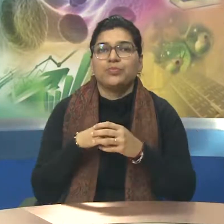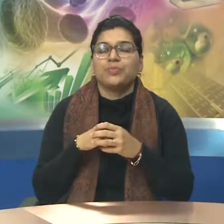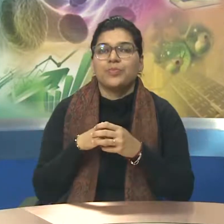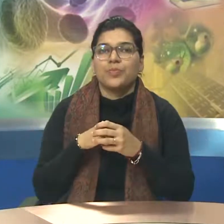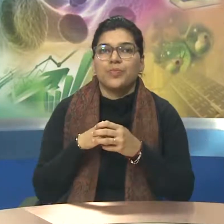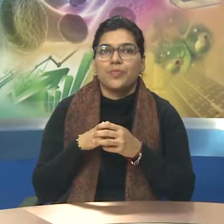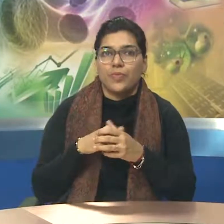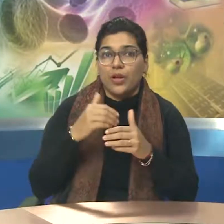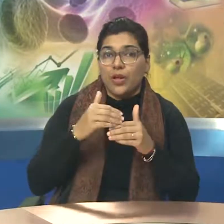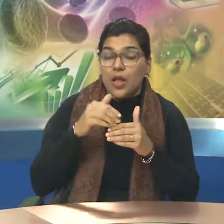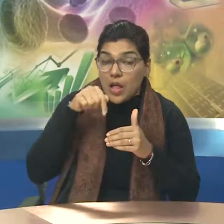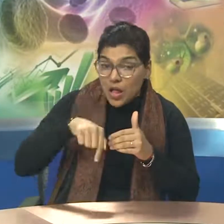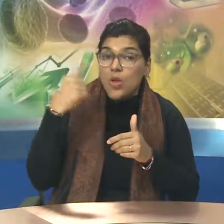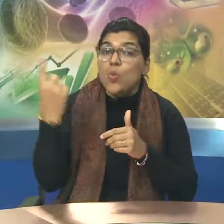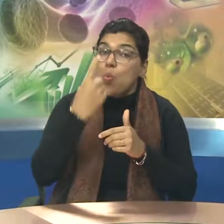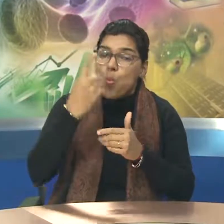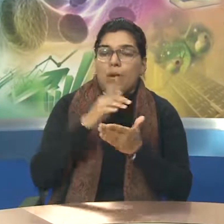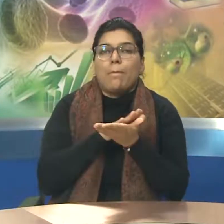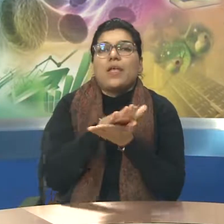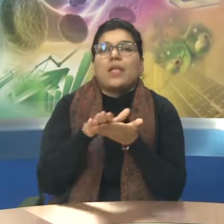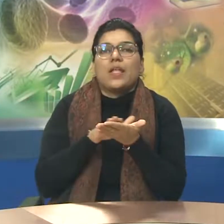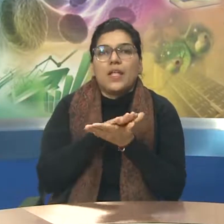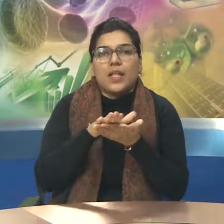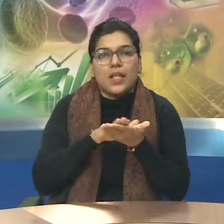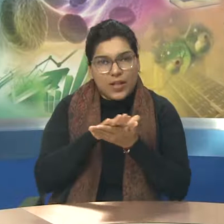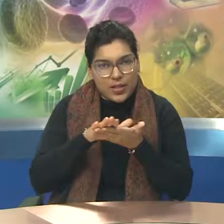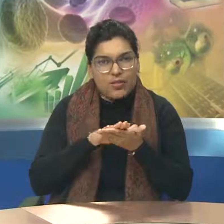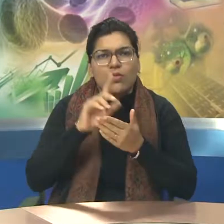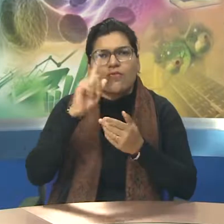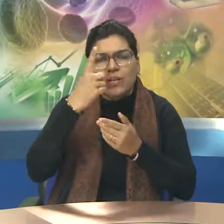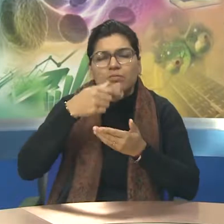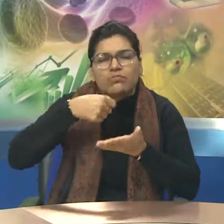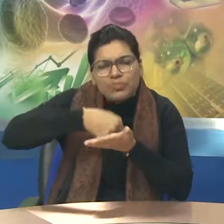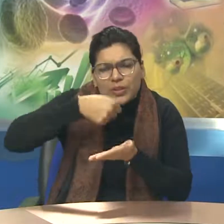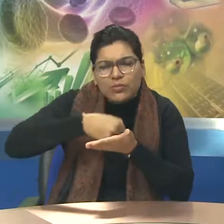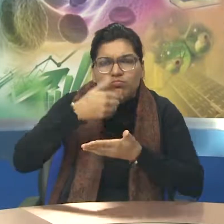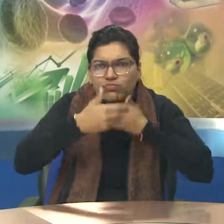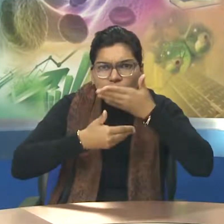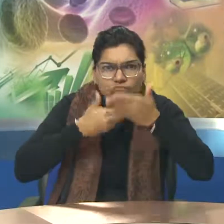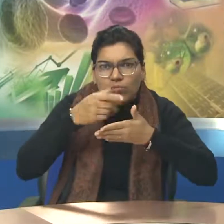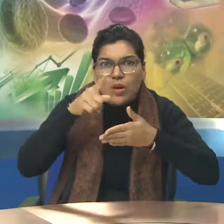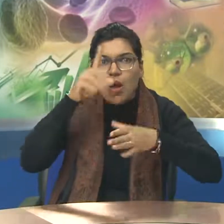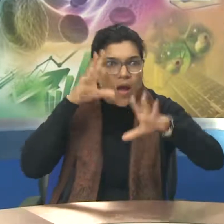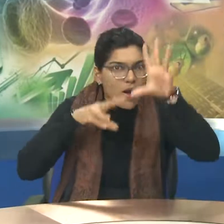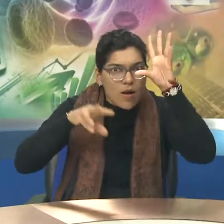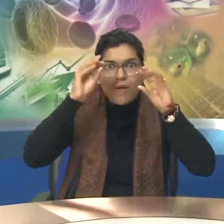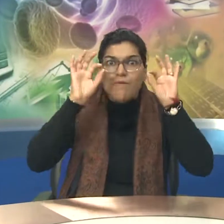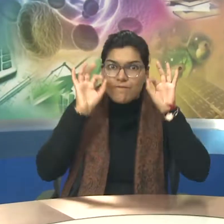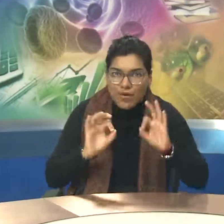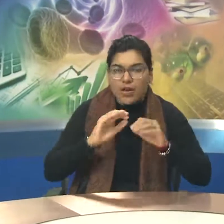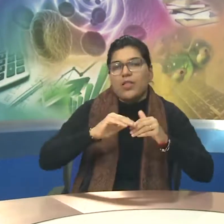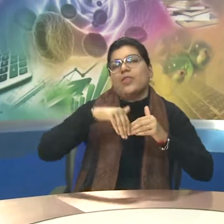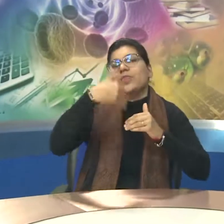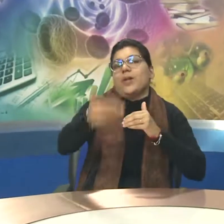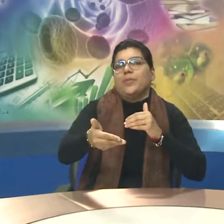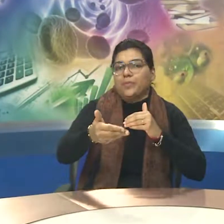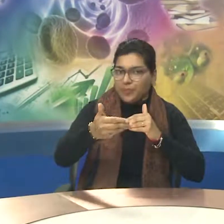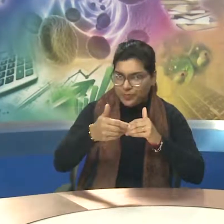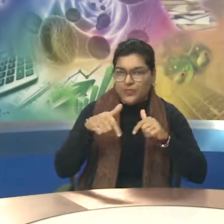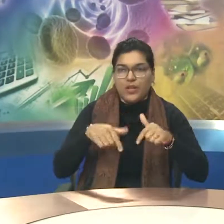can change the scale, in which scale we want. We can highlight it and